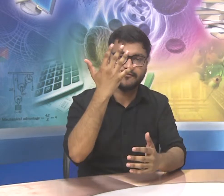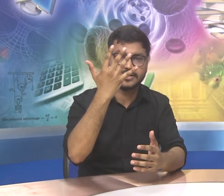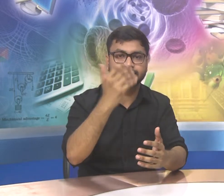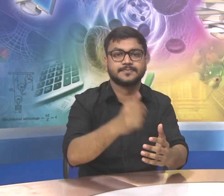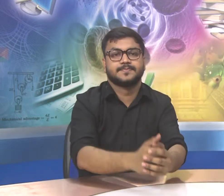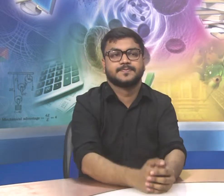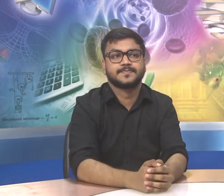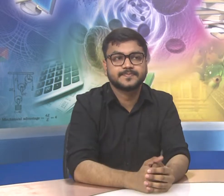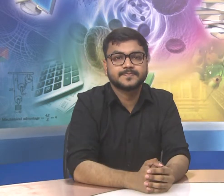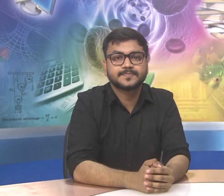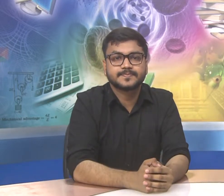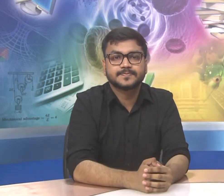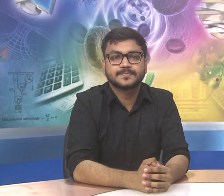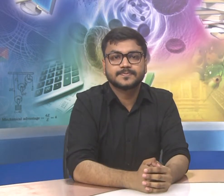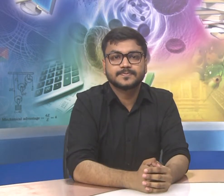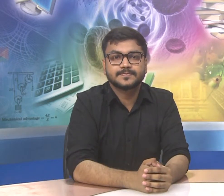Let's take a short break.